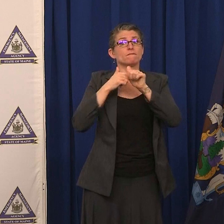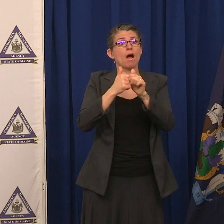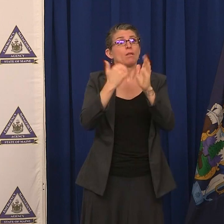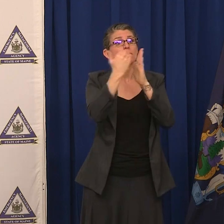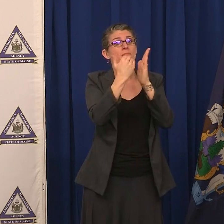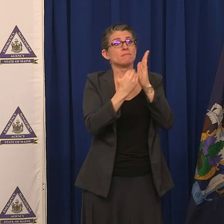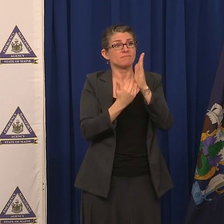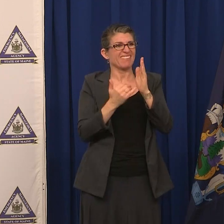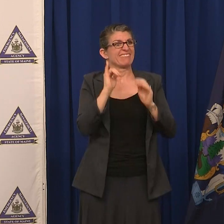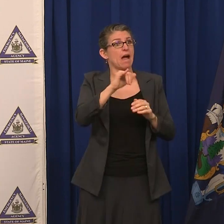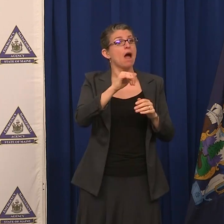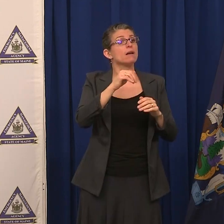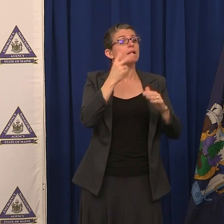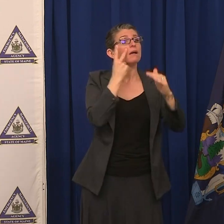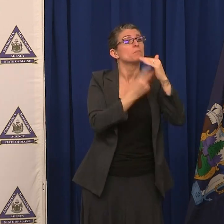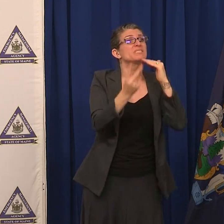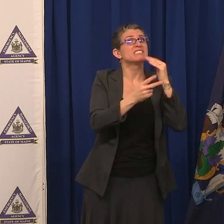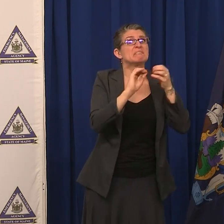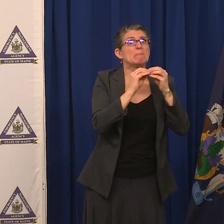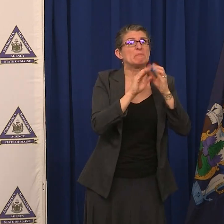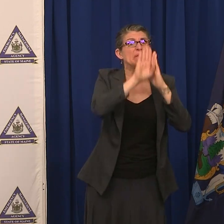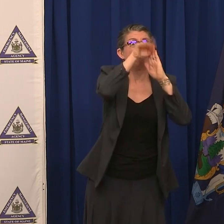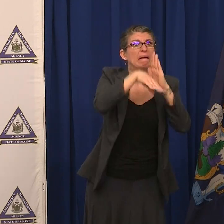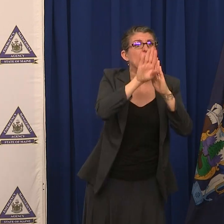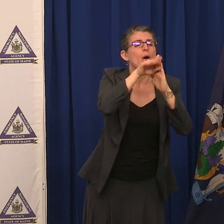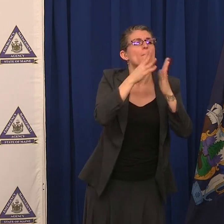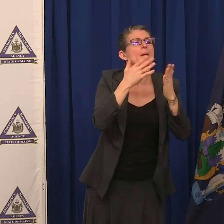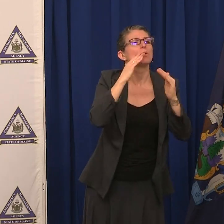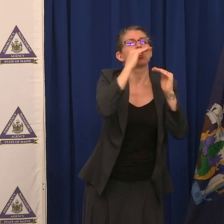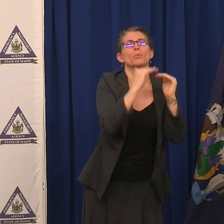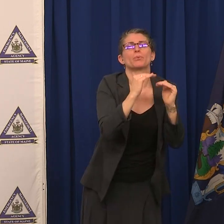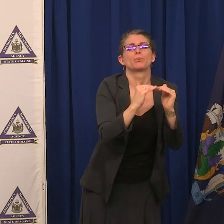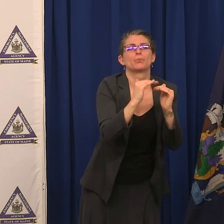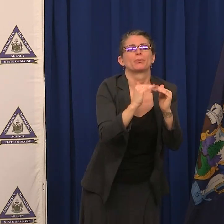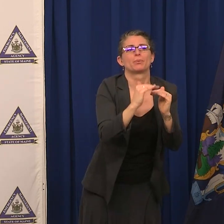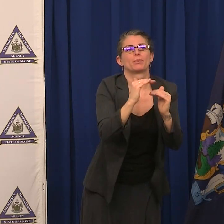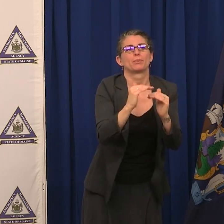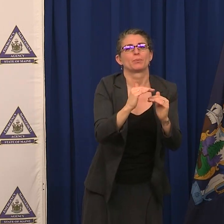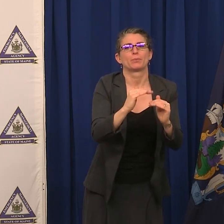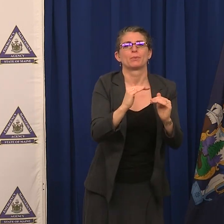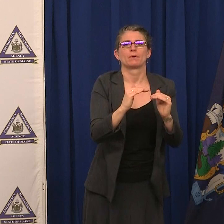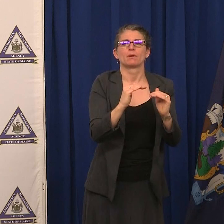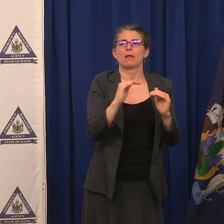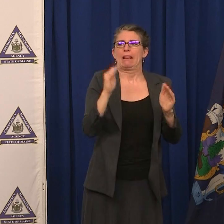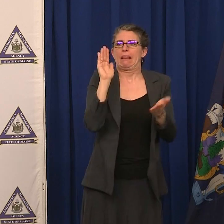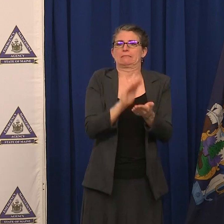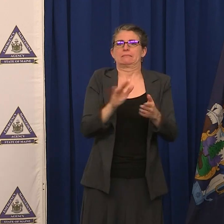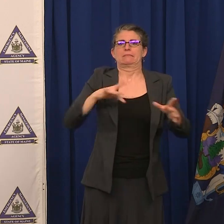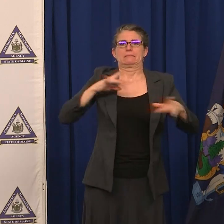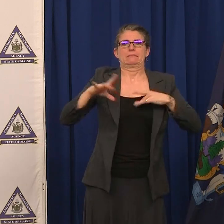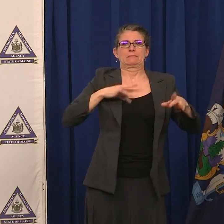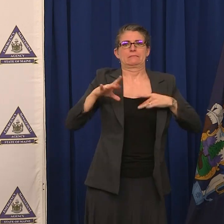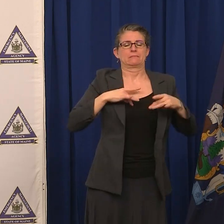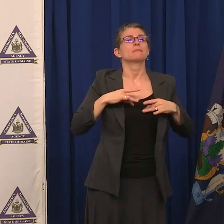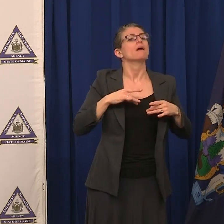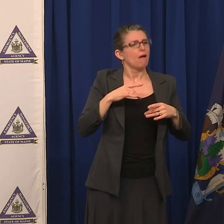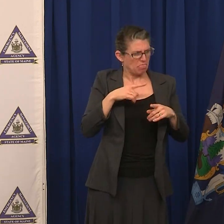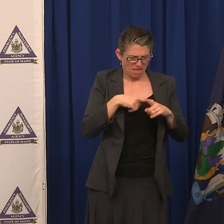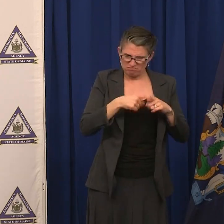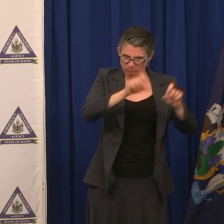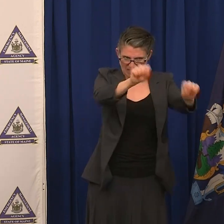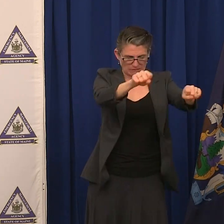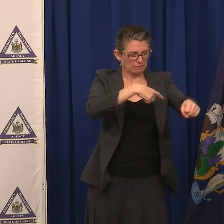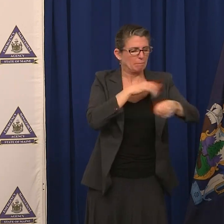some of them, the resources that we have may be adequate. If those measures are not as well followed, we may have